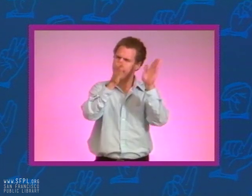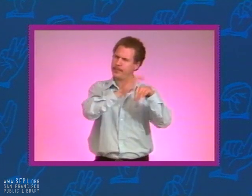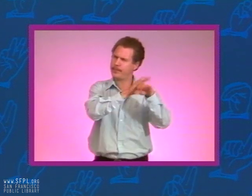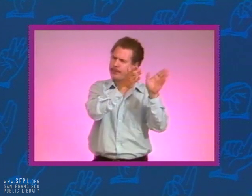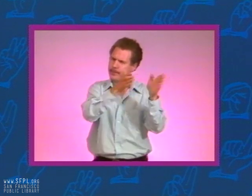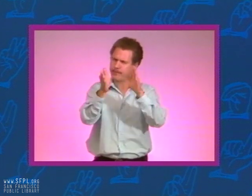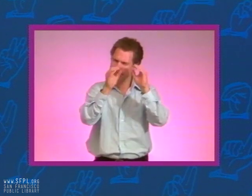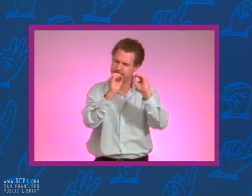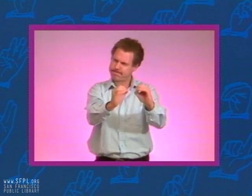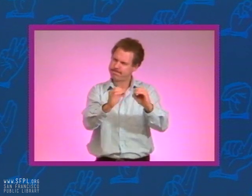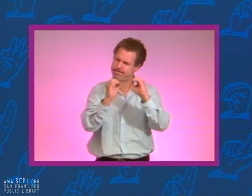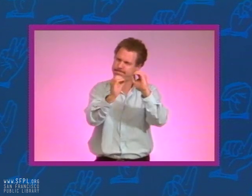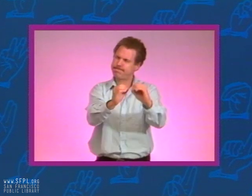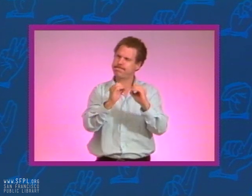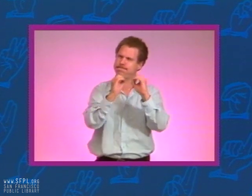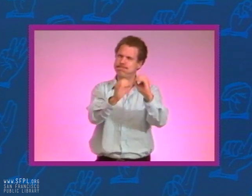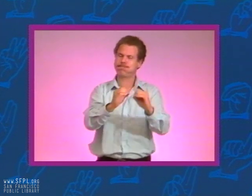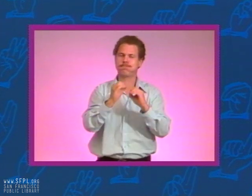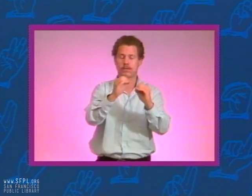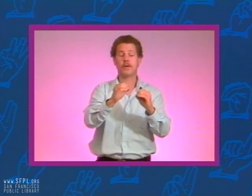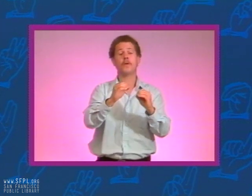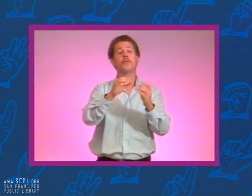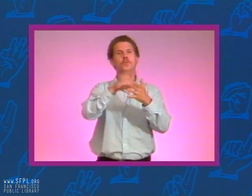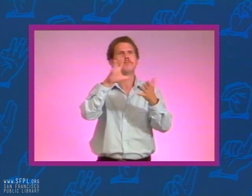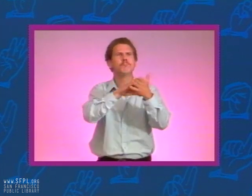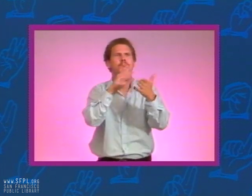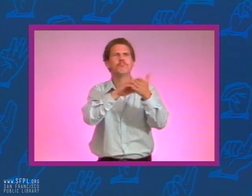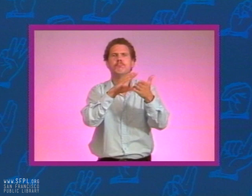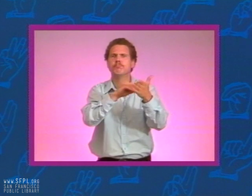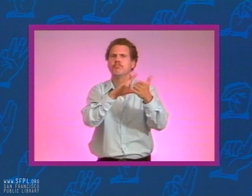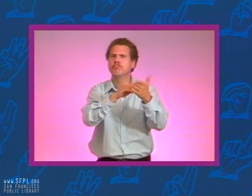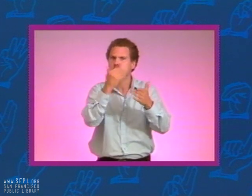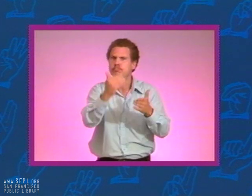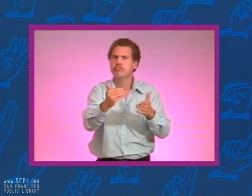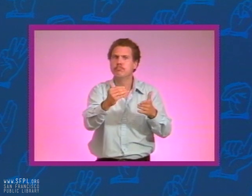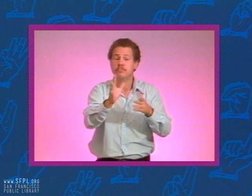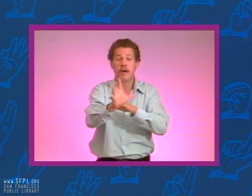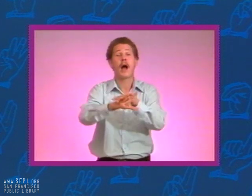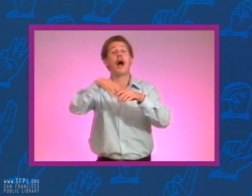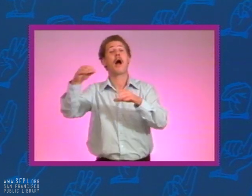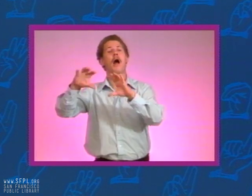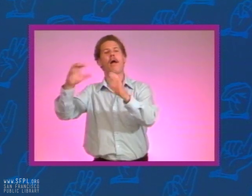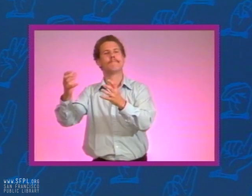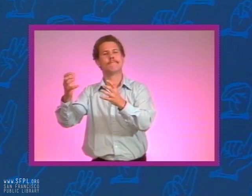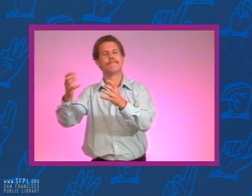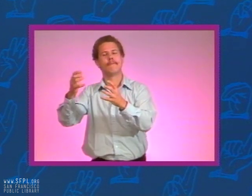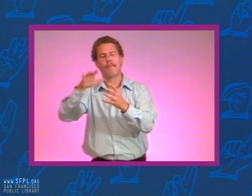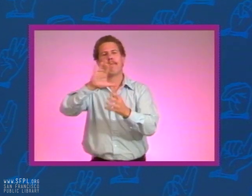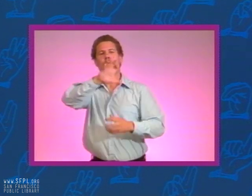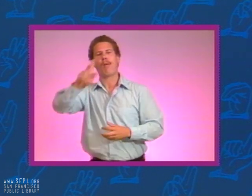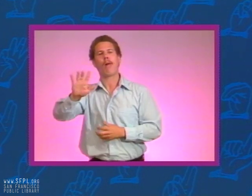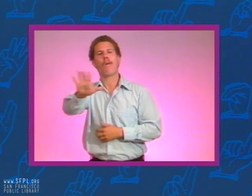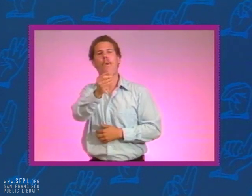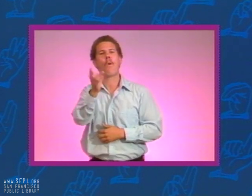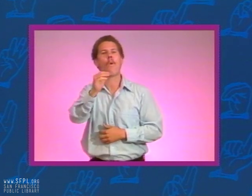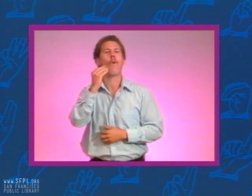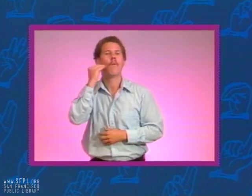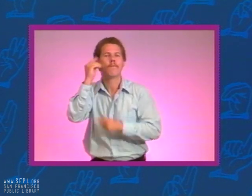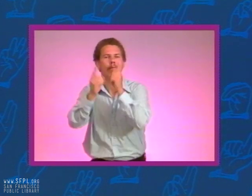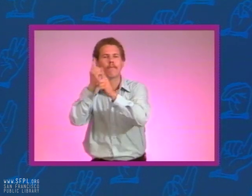but once outside the classroom, they reverted to using their own signs. Eventually, they incorporated the French signs, and